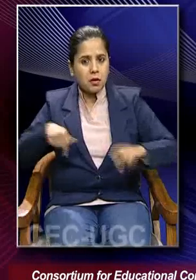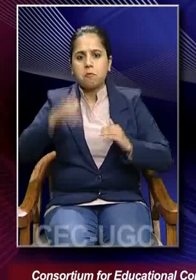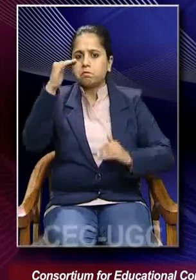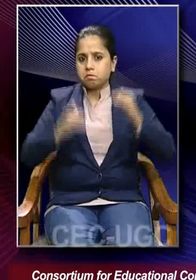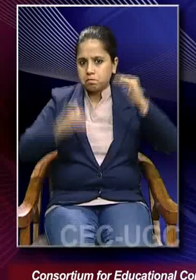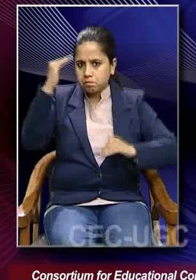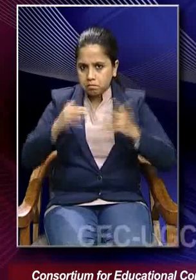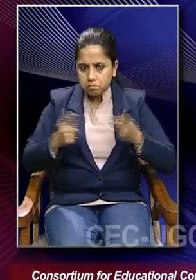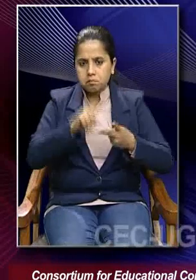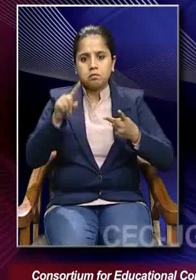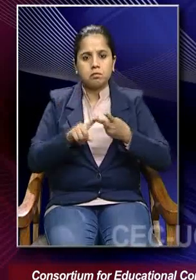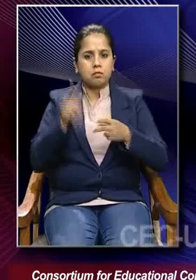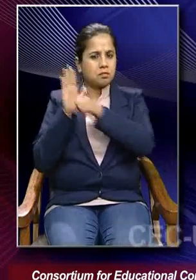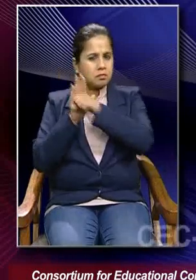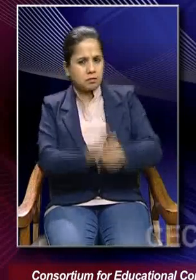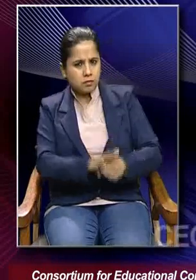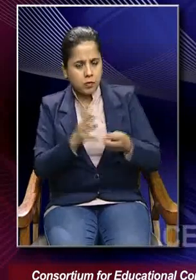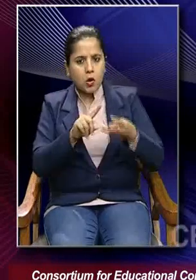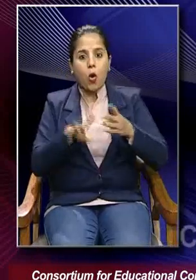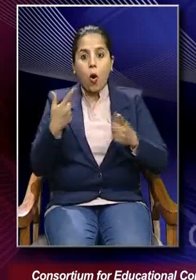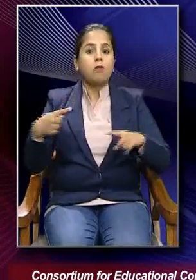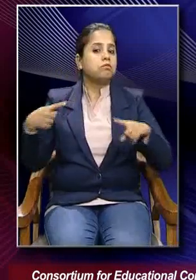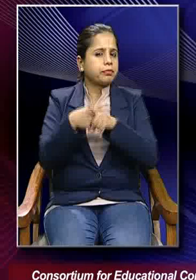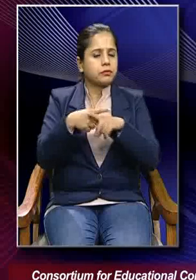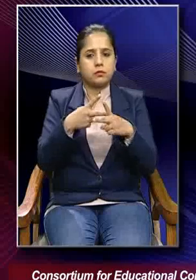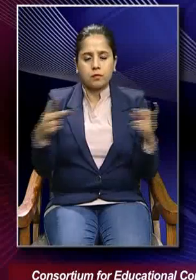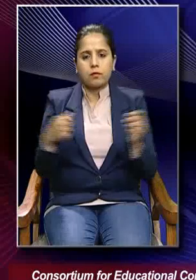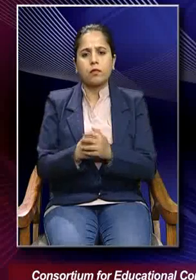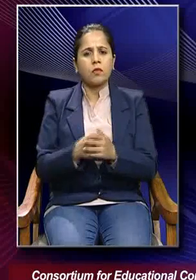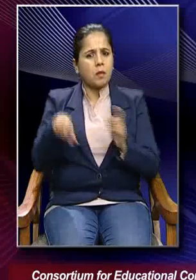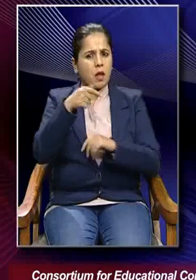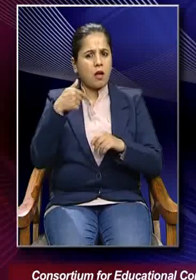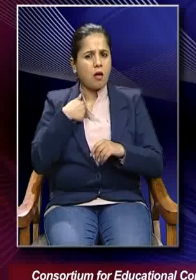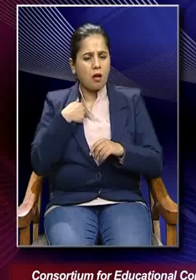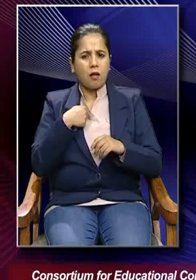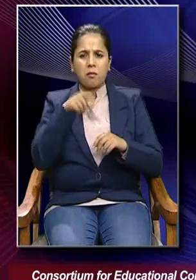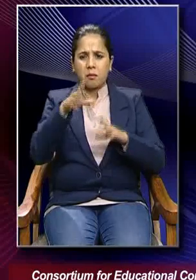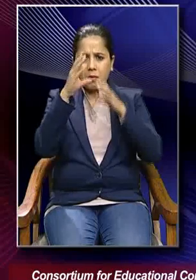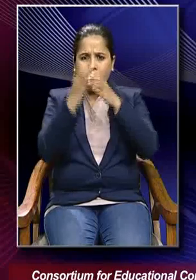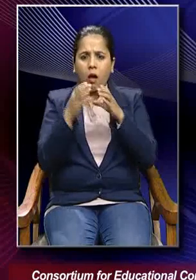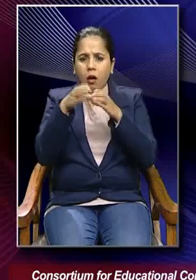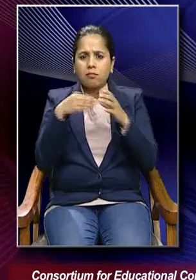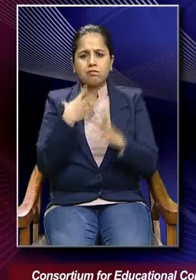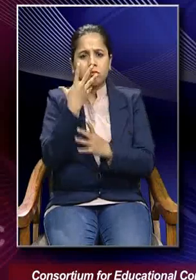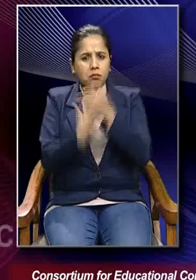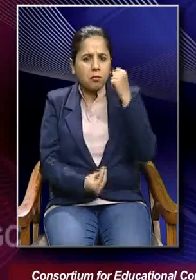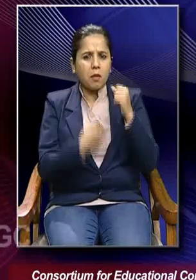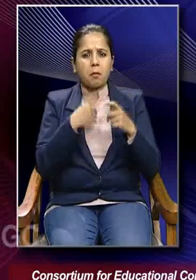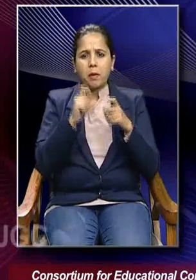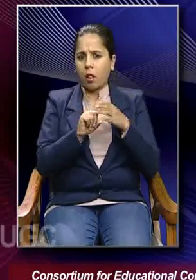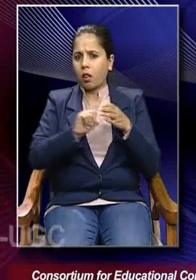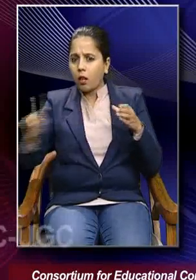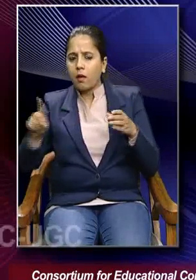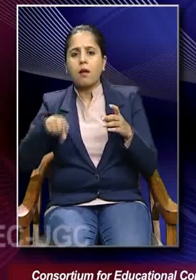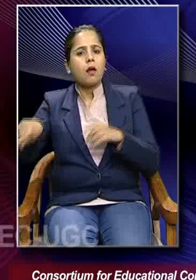inequality, deprivation, and conflict. Now, when we say it explains deprivation or inequality,